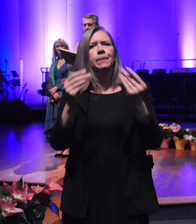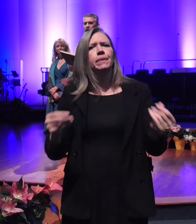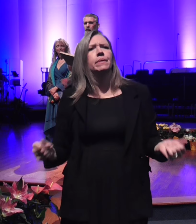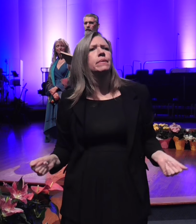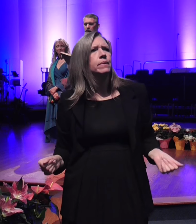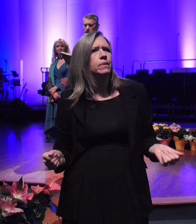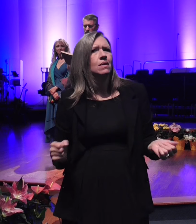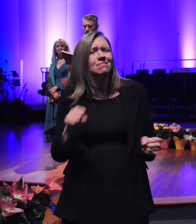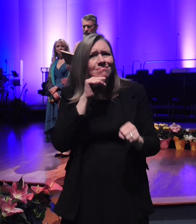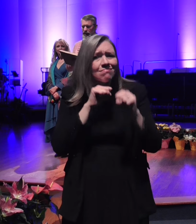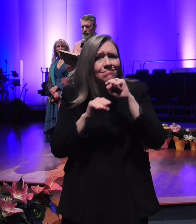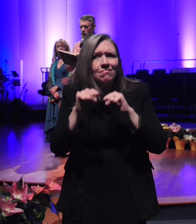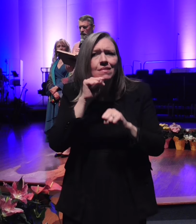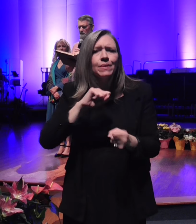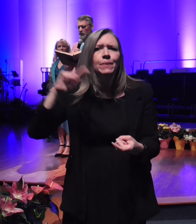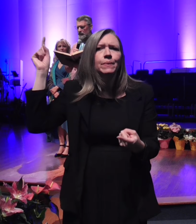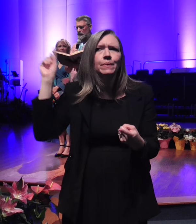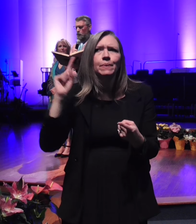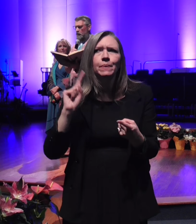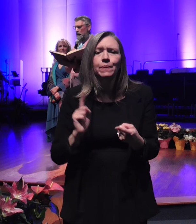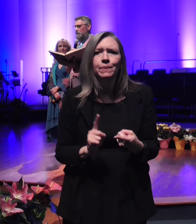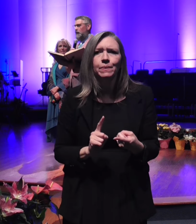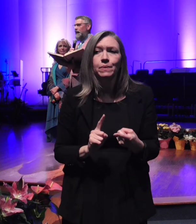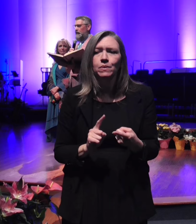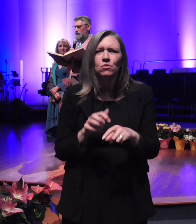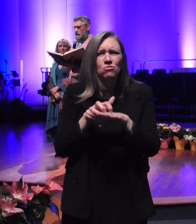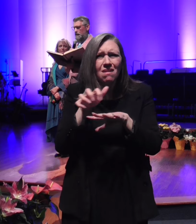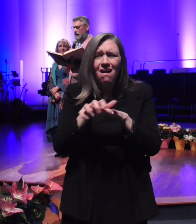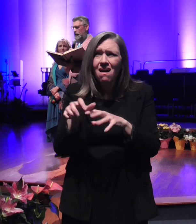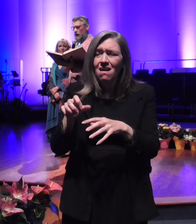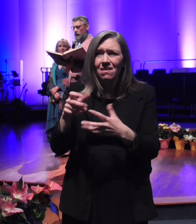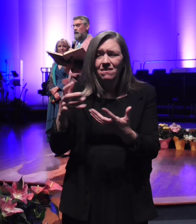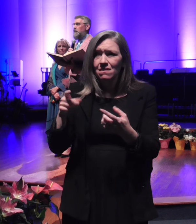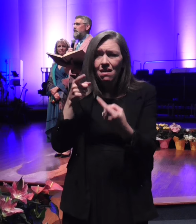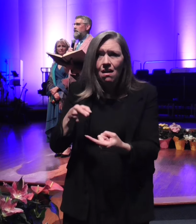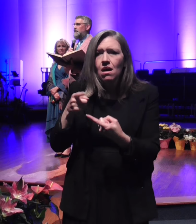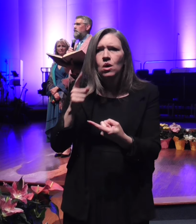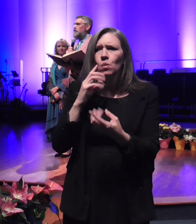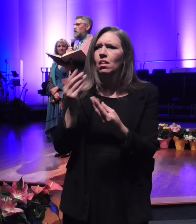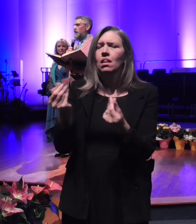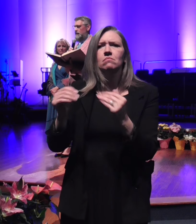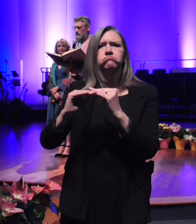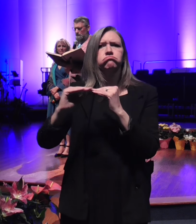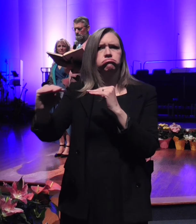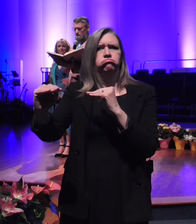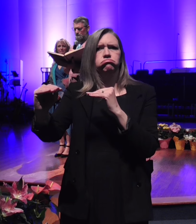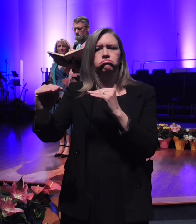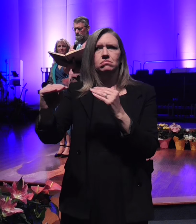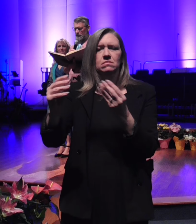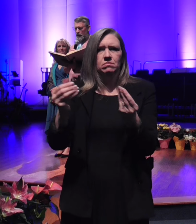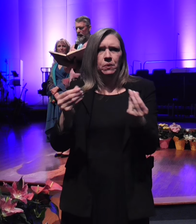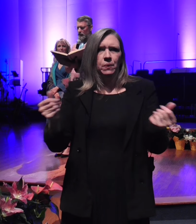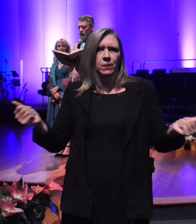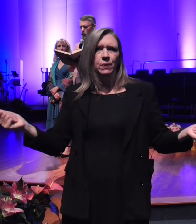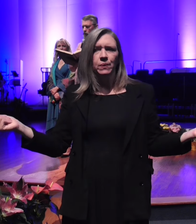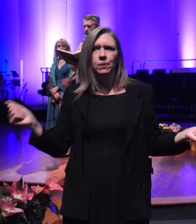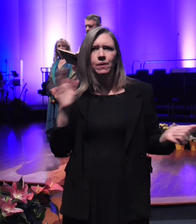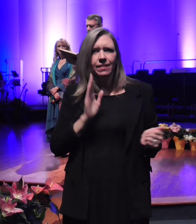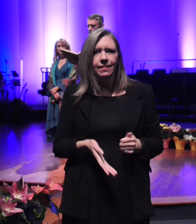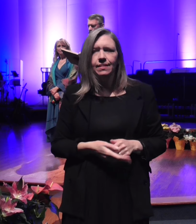will be made low, and the rough places will be made plain, and the crooked places straight. And